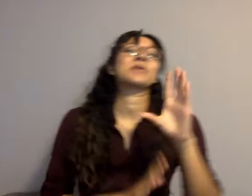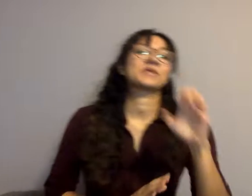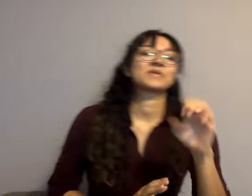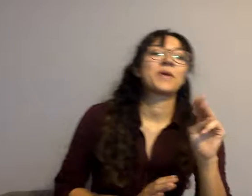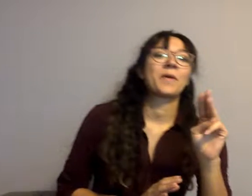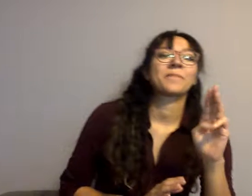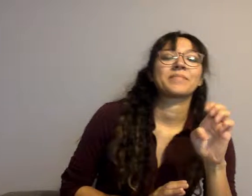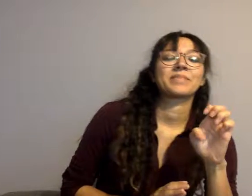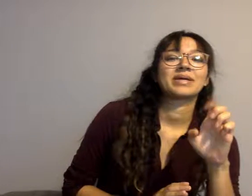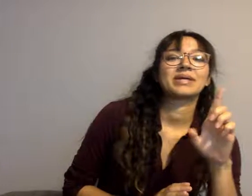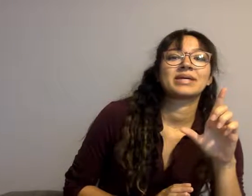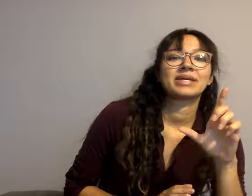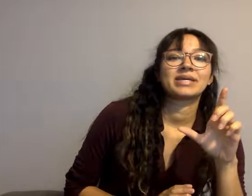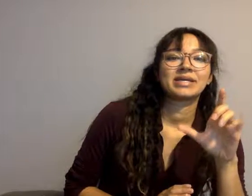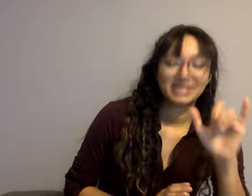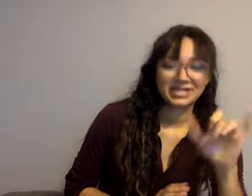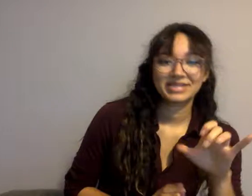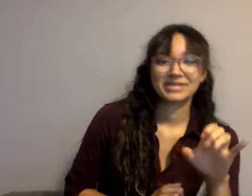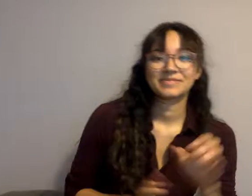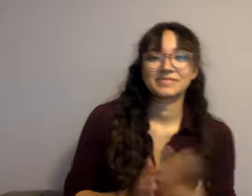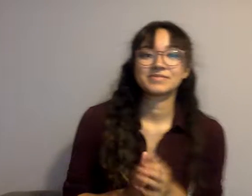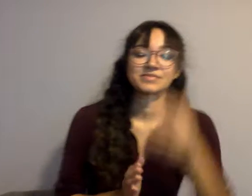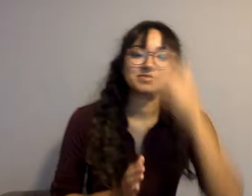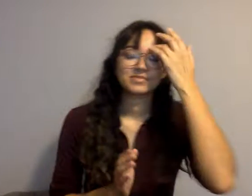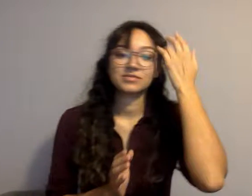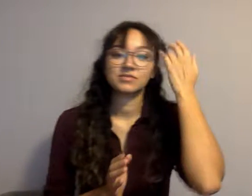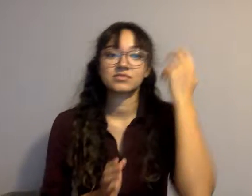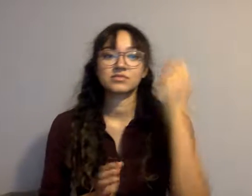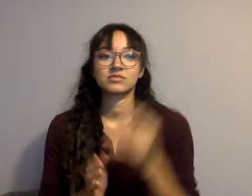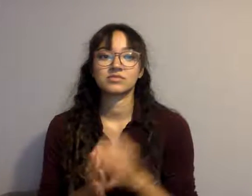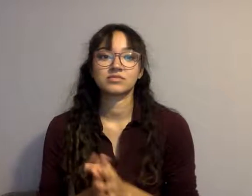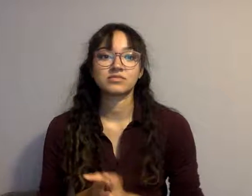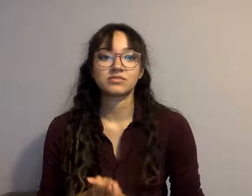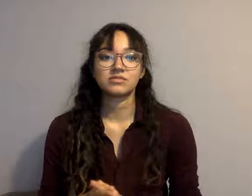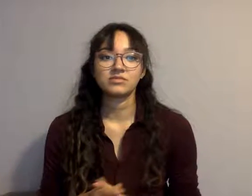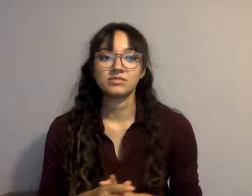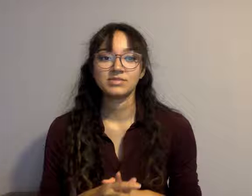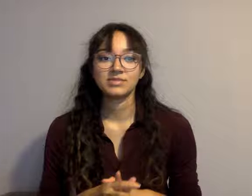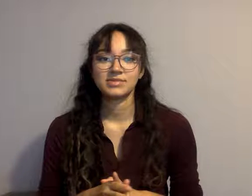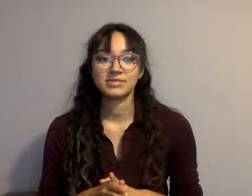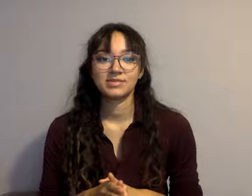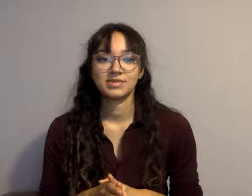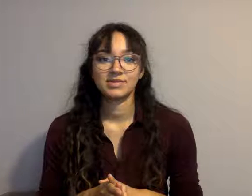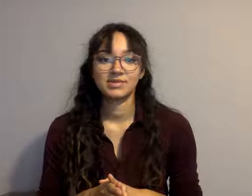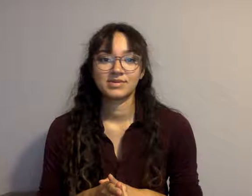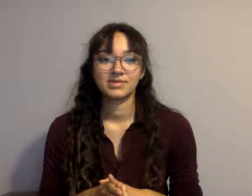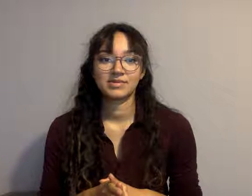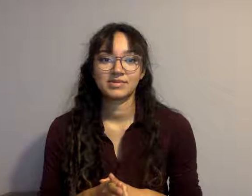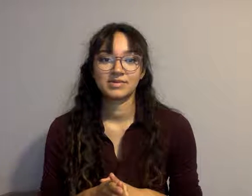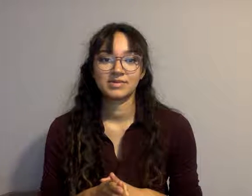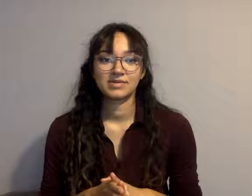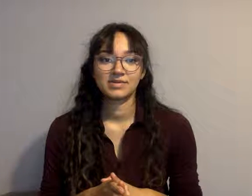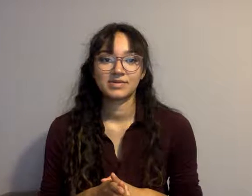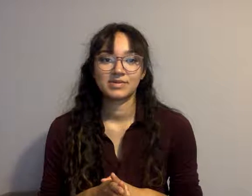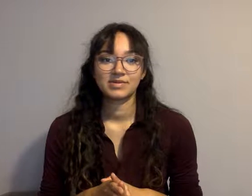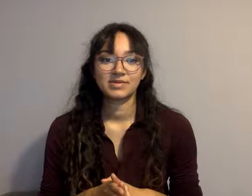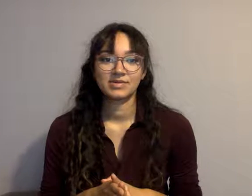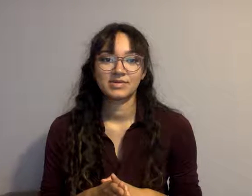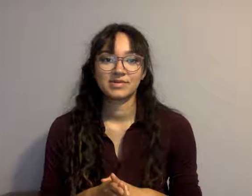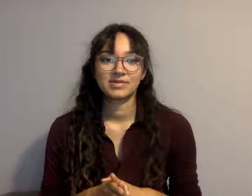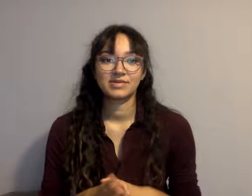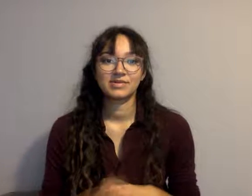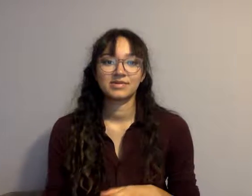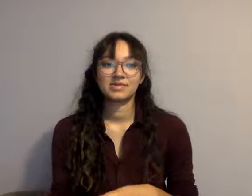first comic I ever drove when he realized that he was speeding down the New Jersey Turnpike with a chick with CP driving